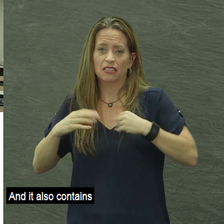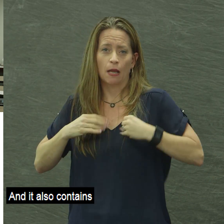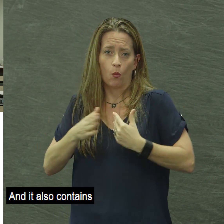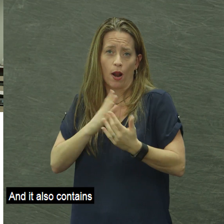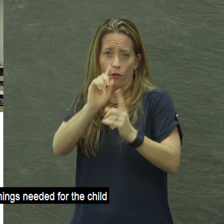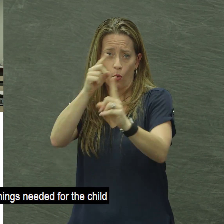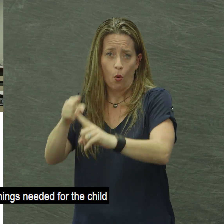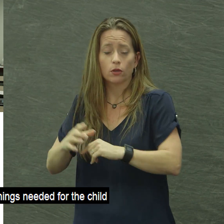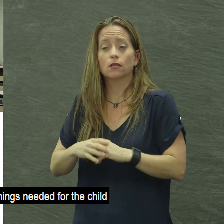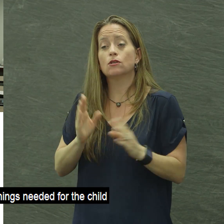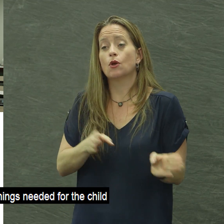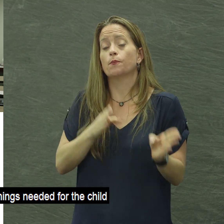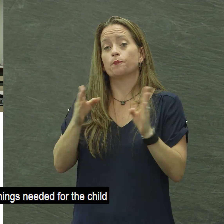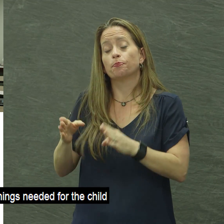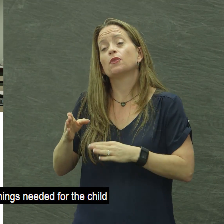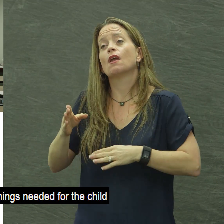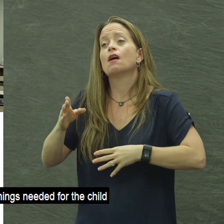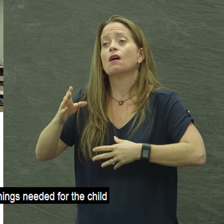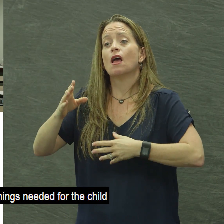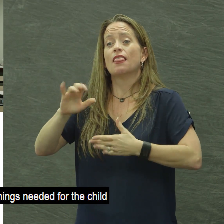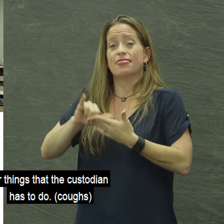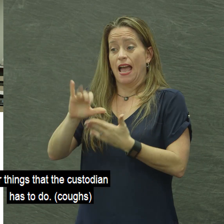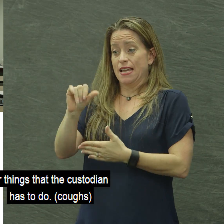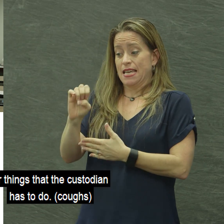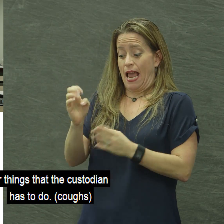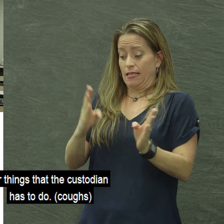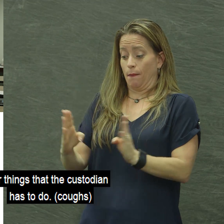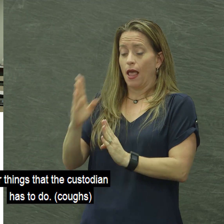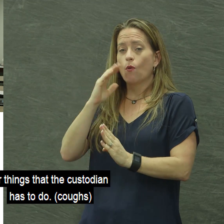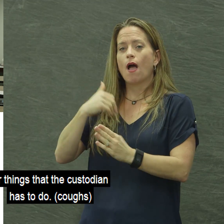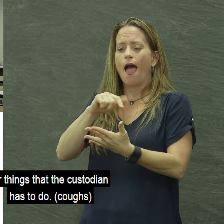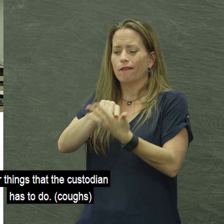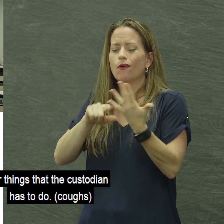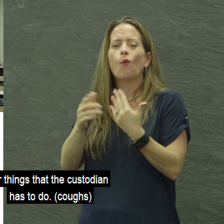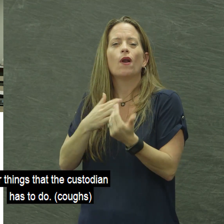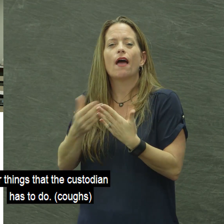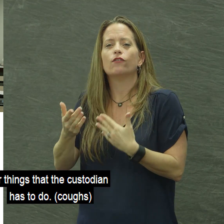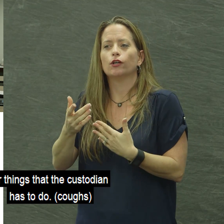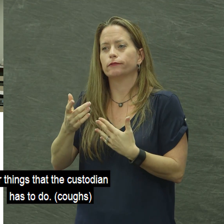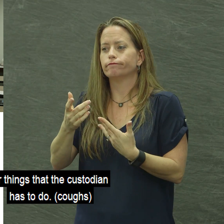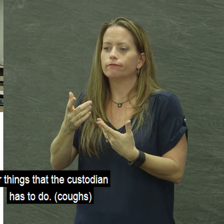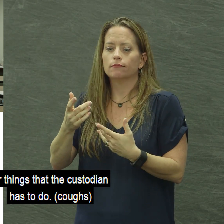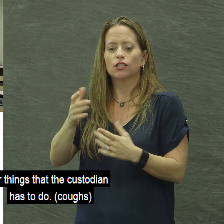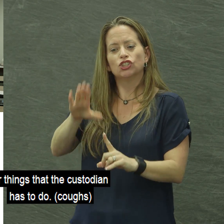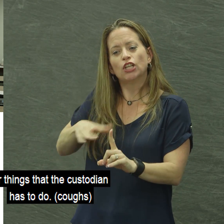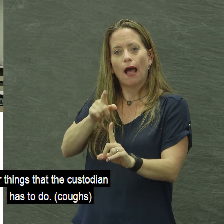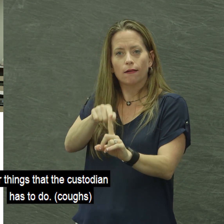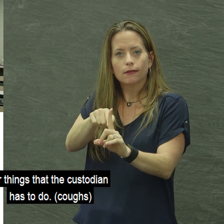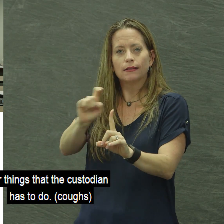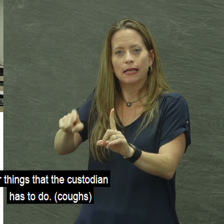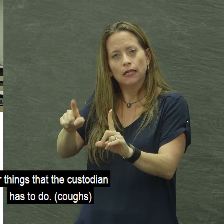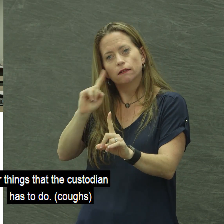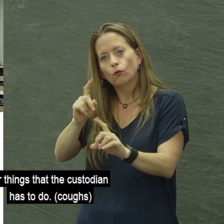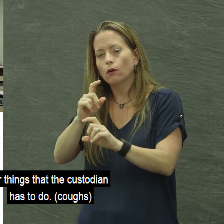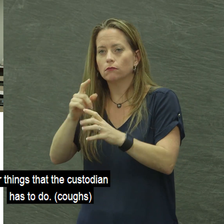contains things needed for the child or things that the custodian has to